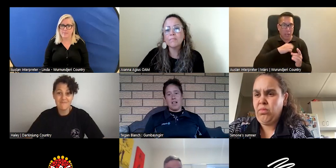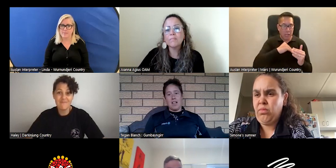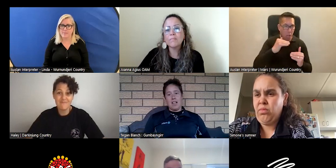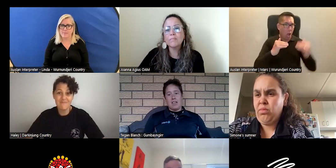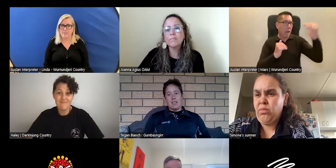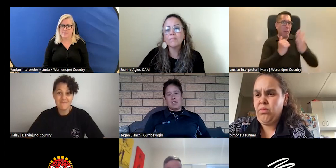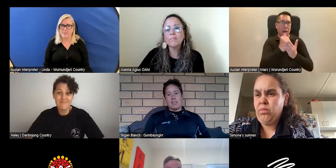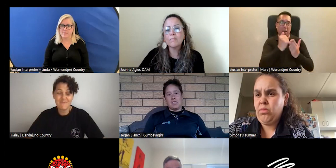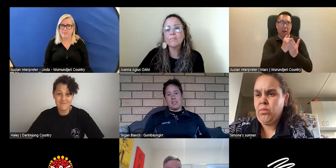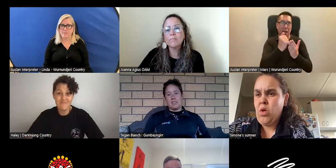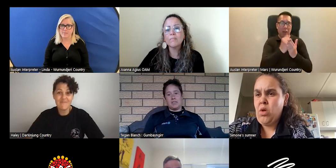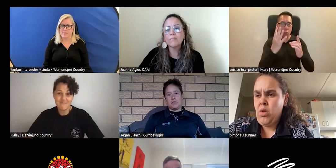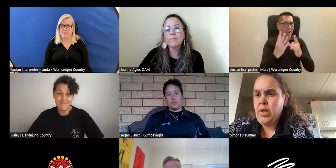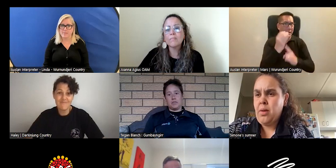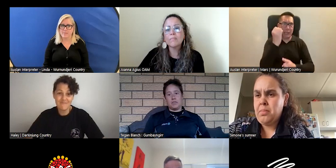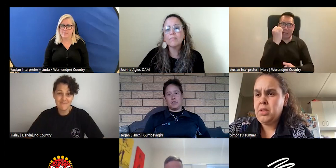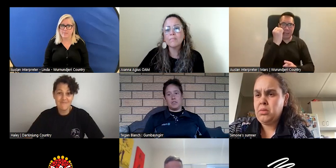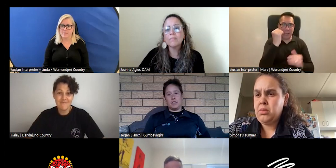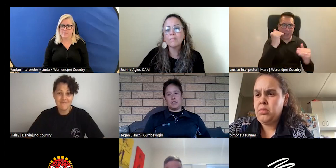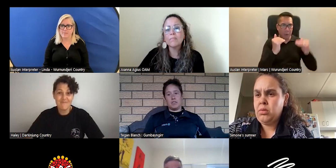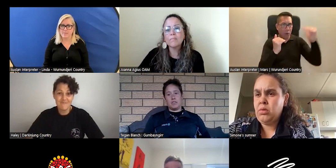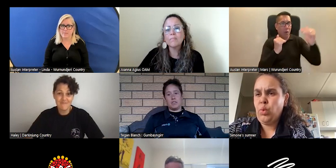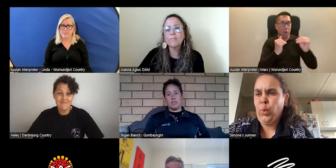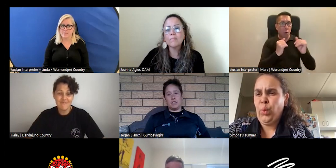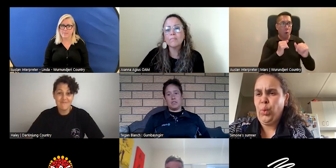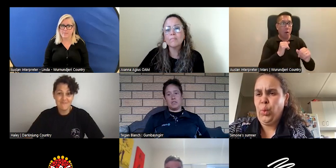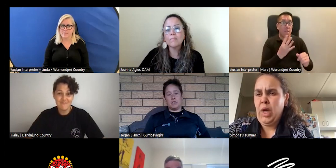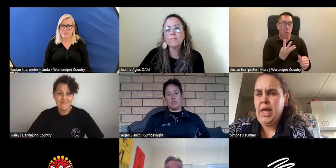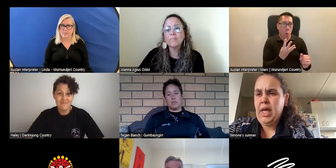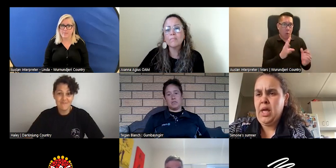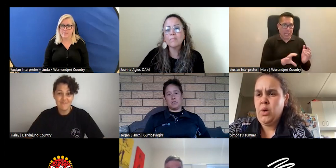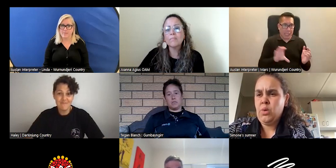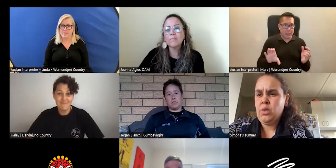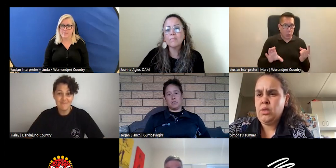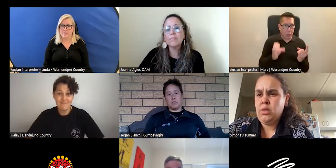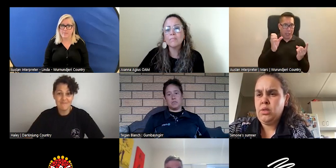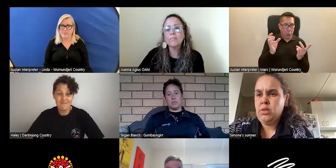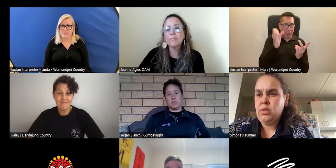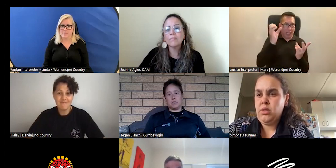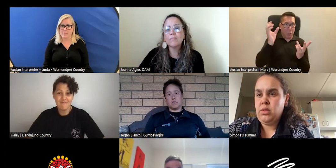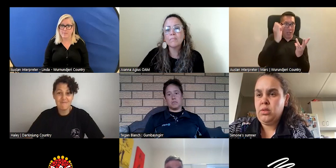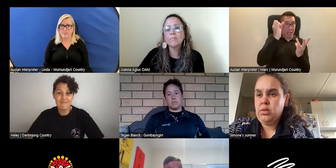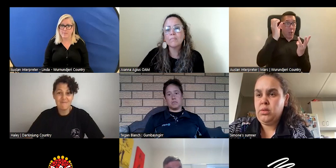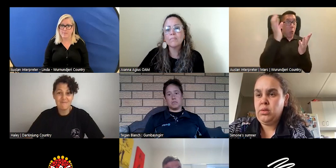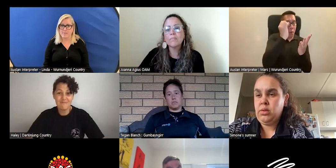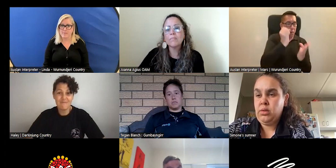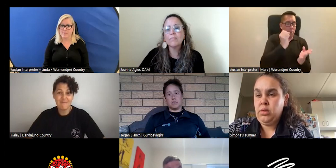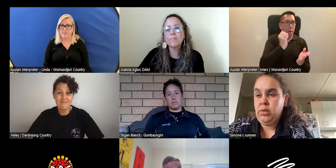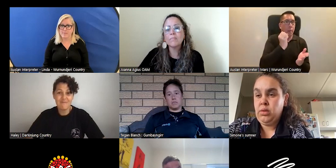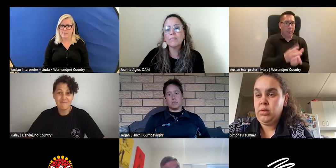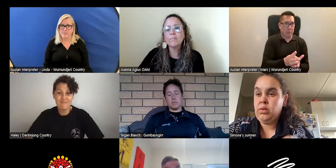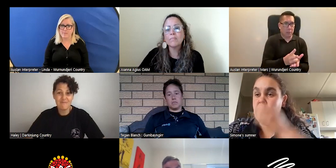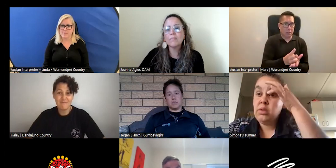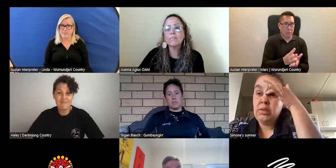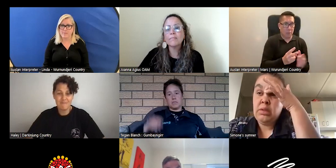majority, so you need to win a majority of states. So we need to win 4 states, and we also need to win a majority of the